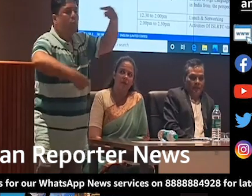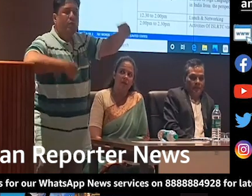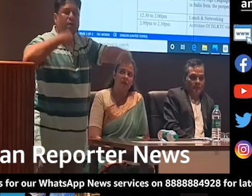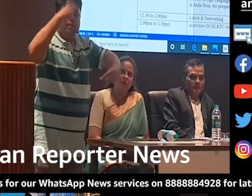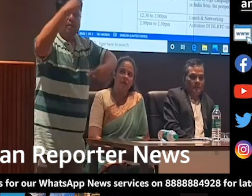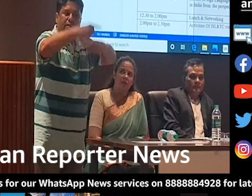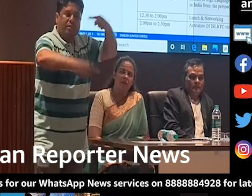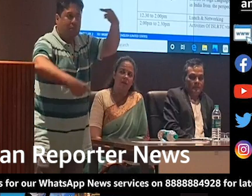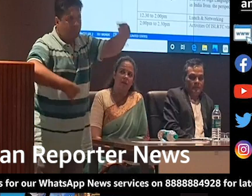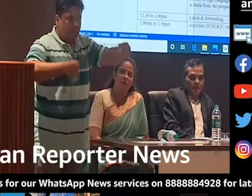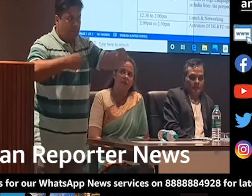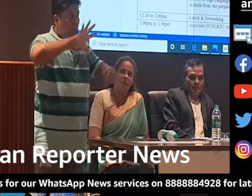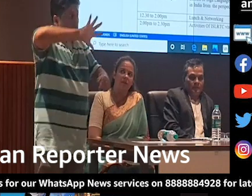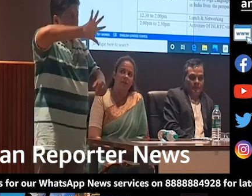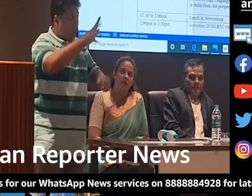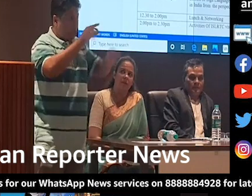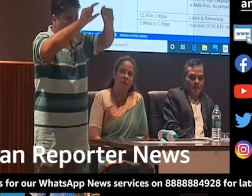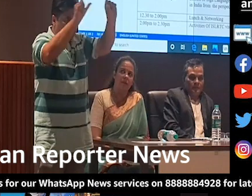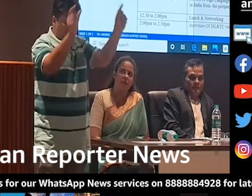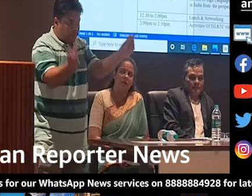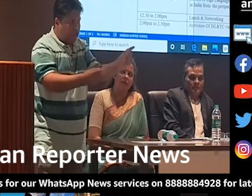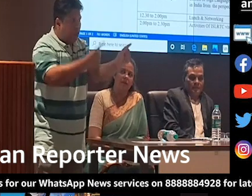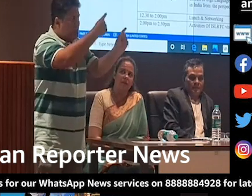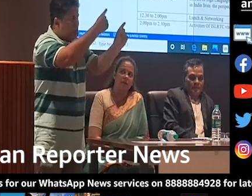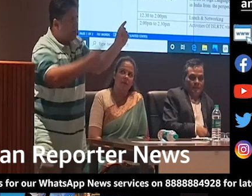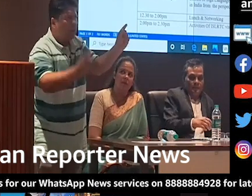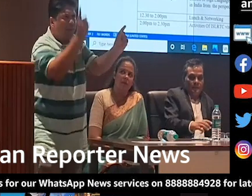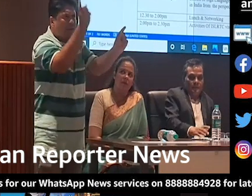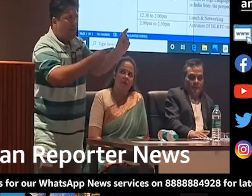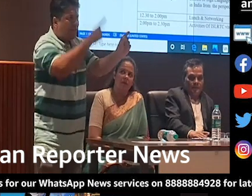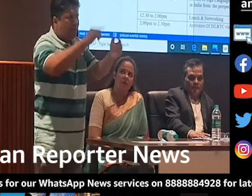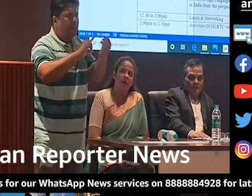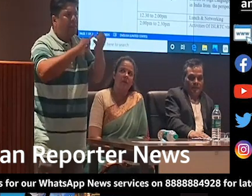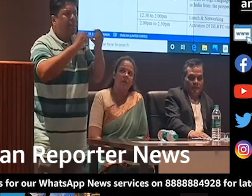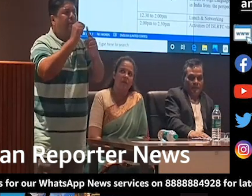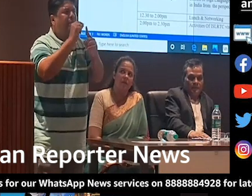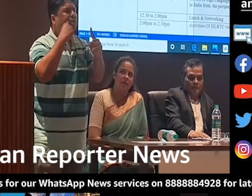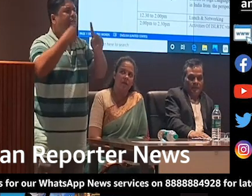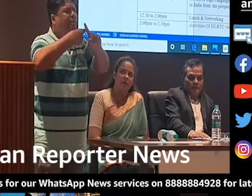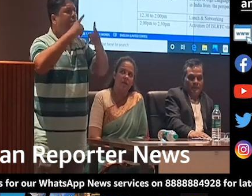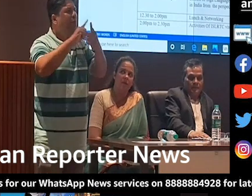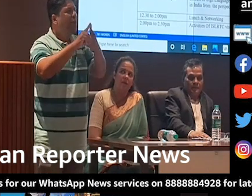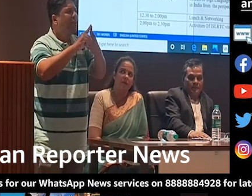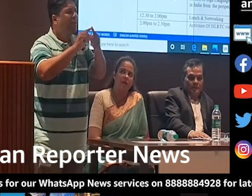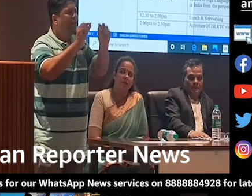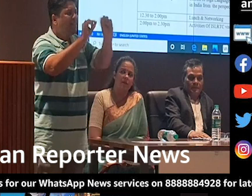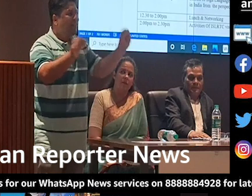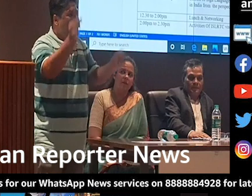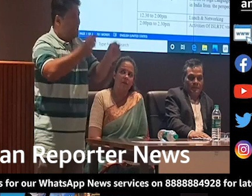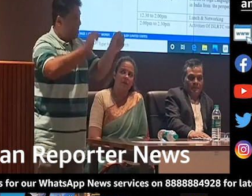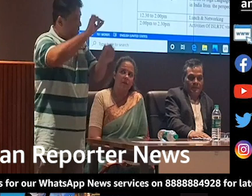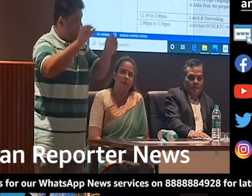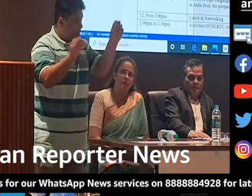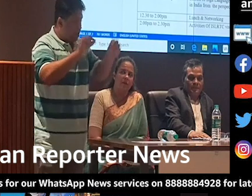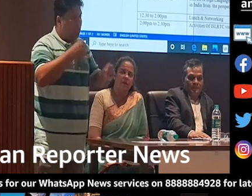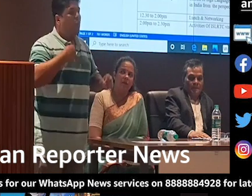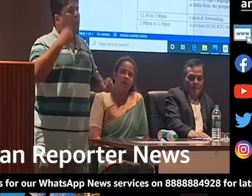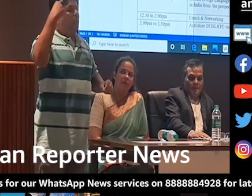there is a cycle, the wheel of the cycle, the tire, there are spokes in that, right? The spokes of the